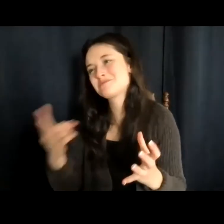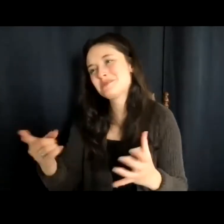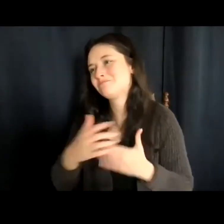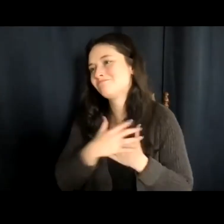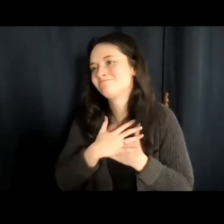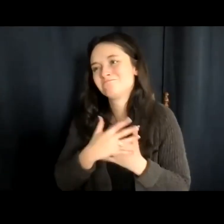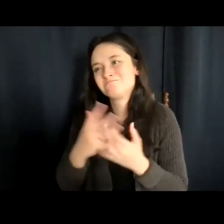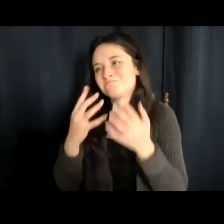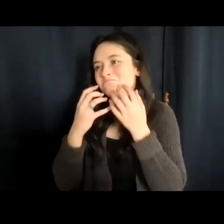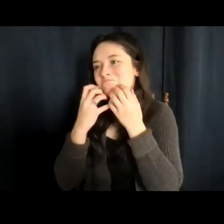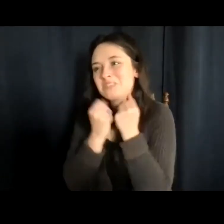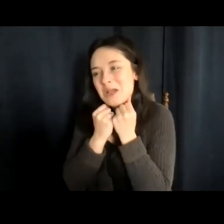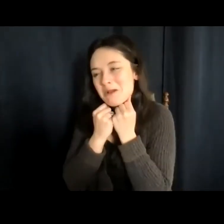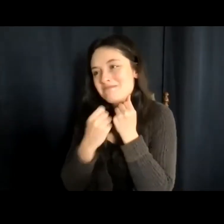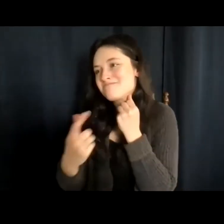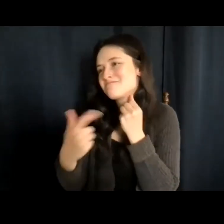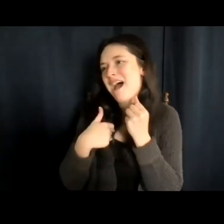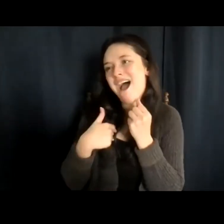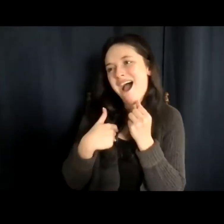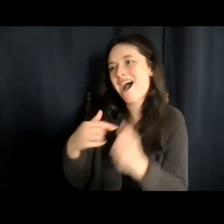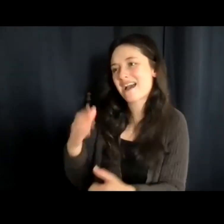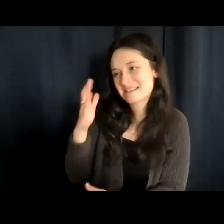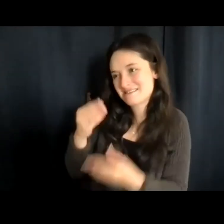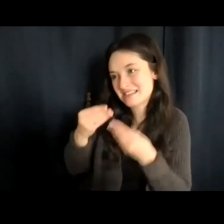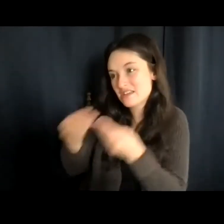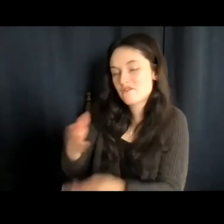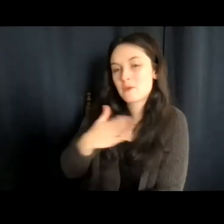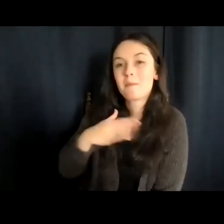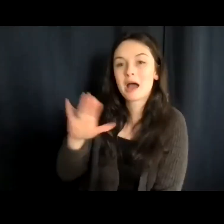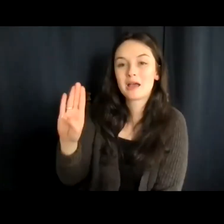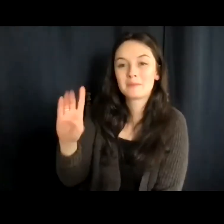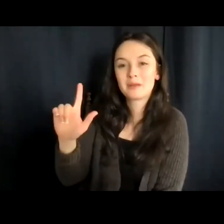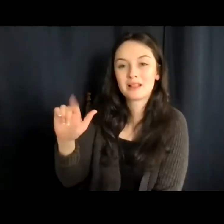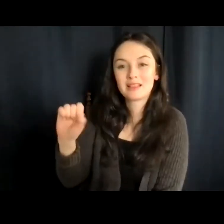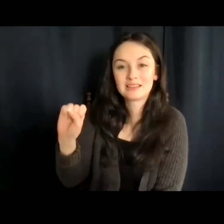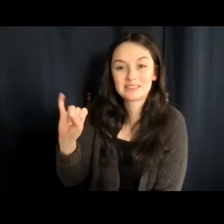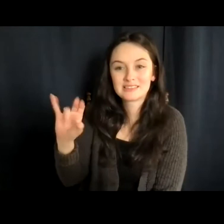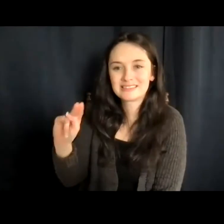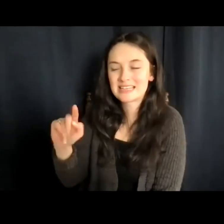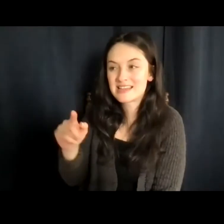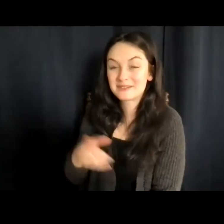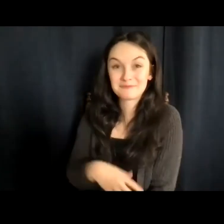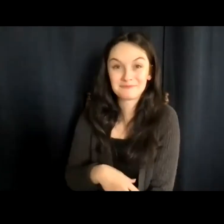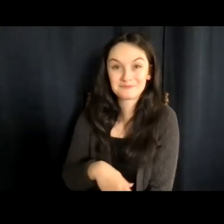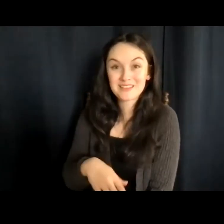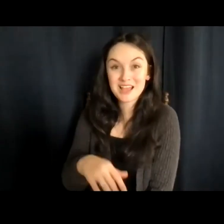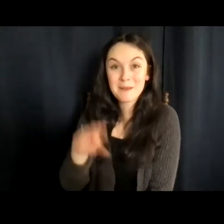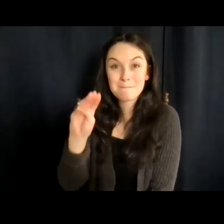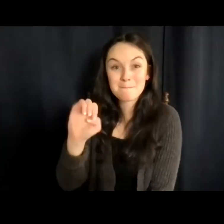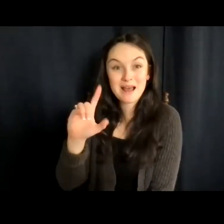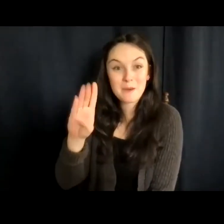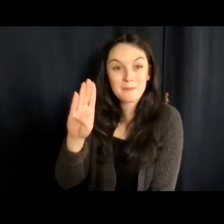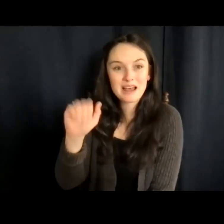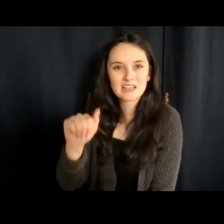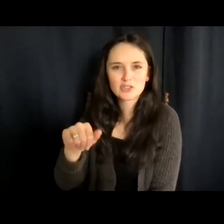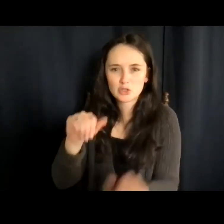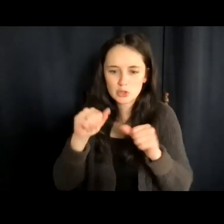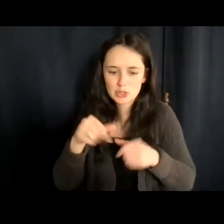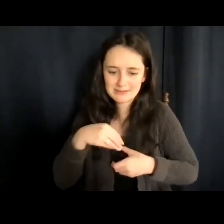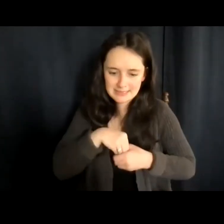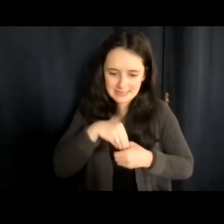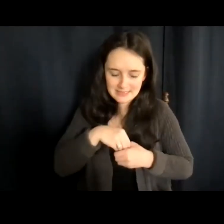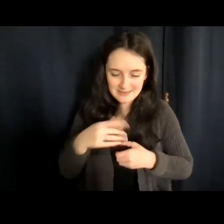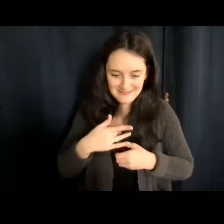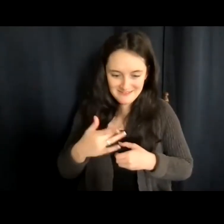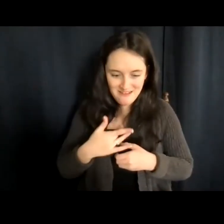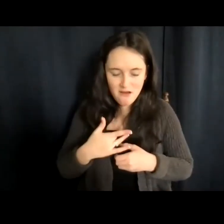my blessing." Melba could feel it in her bones. The jazz scene was calling her name.